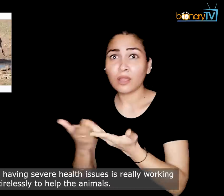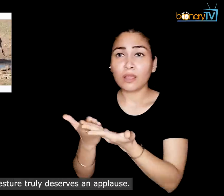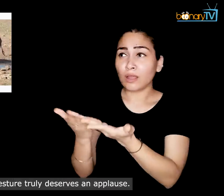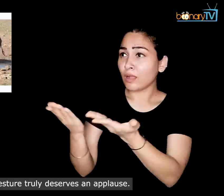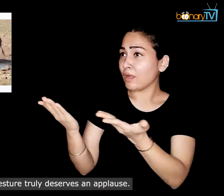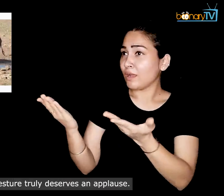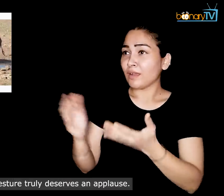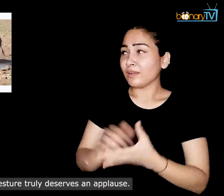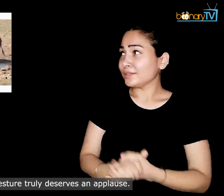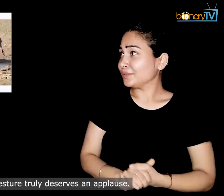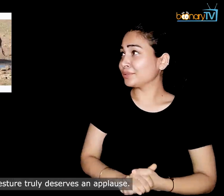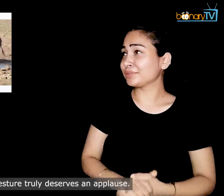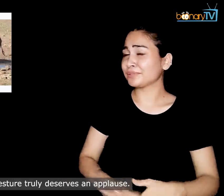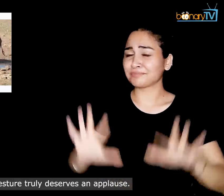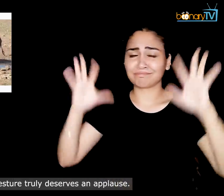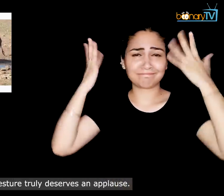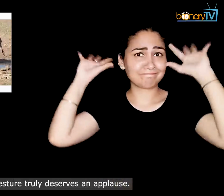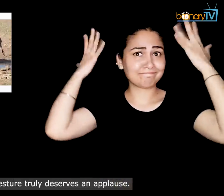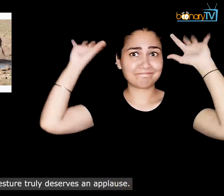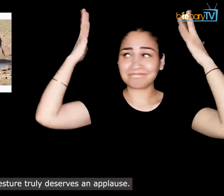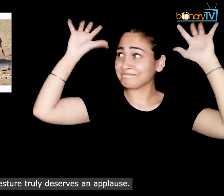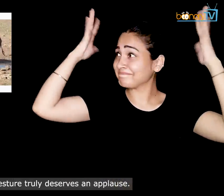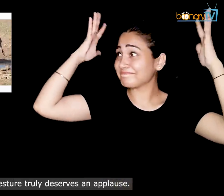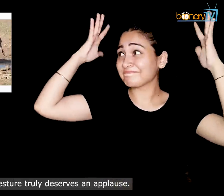His gesture truly deserves an applause.